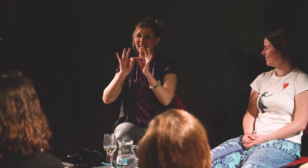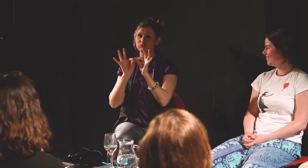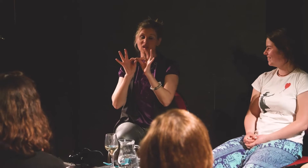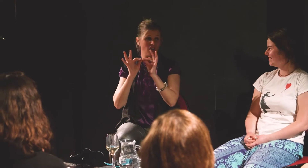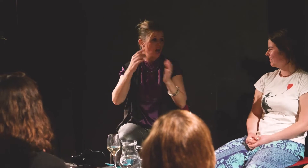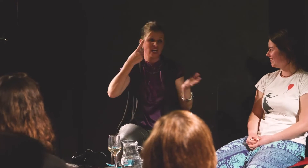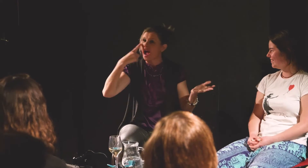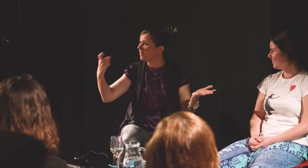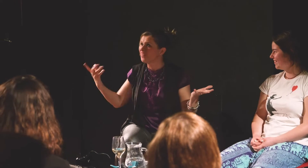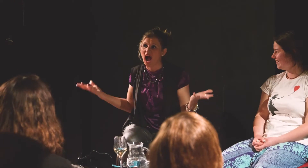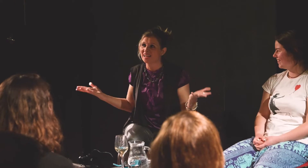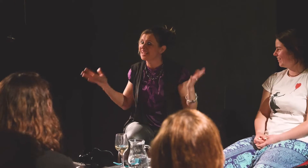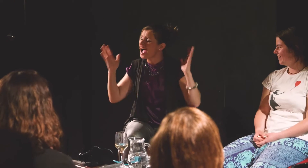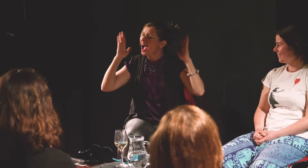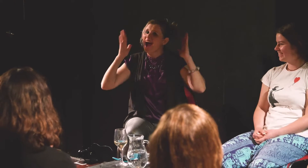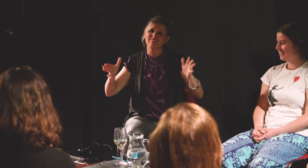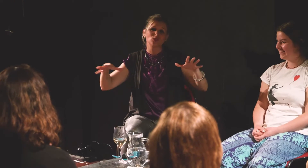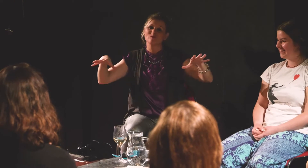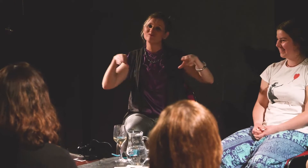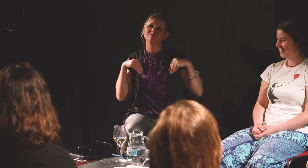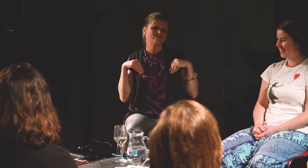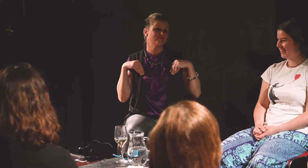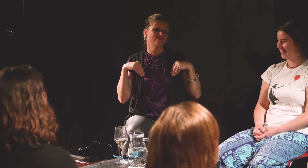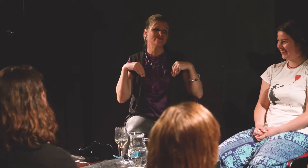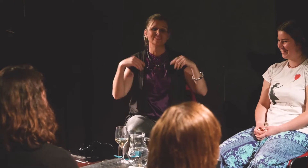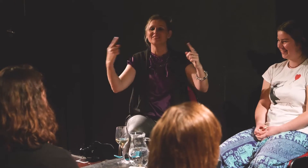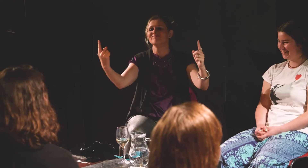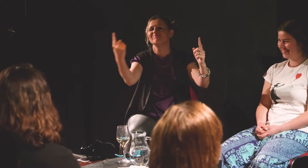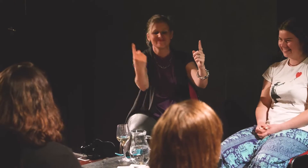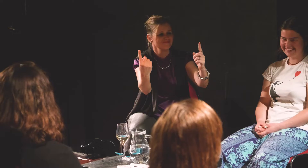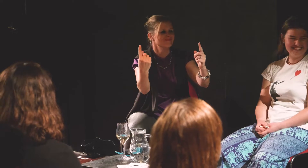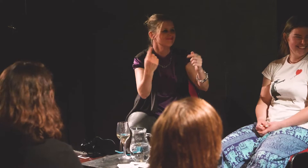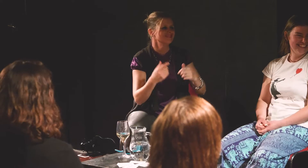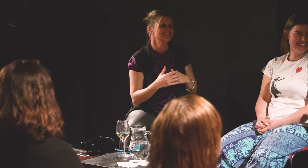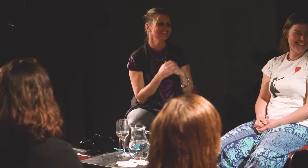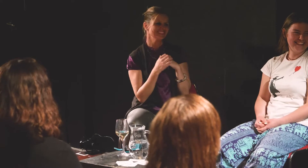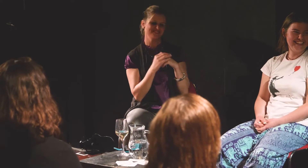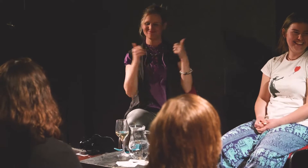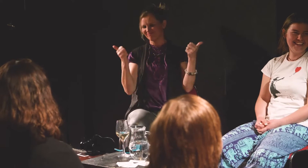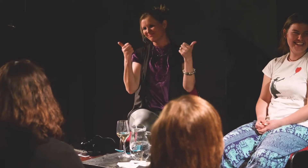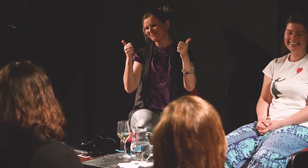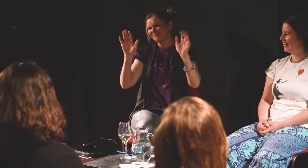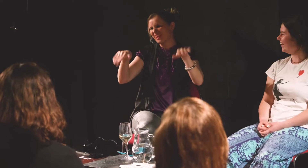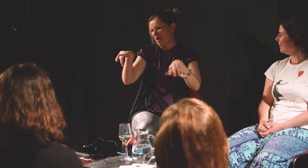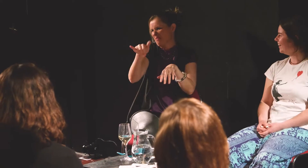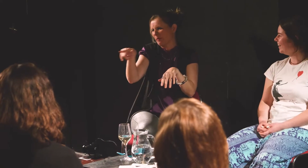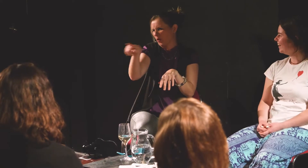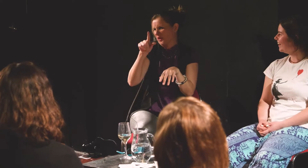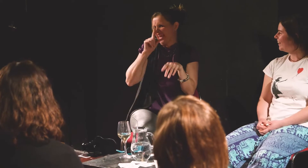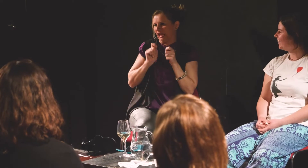And Tony, we actually did try to find a male interpreter, and I'm so sorry, but hence the female voice this evening. No, we're both okay,